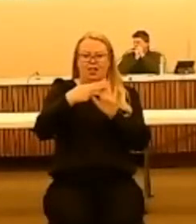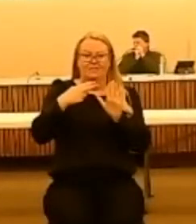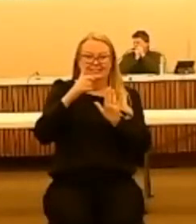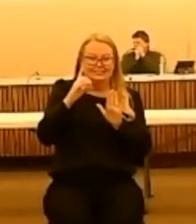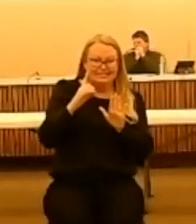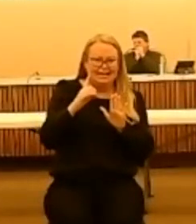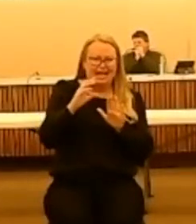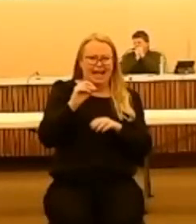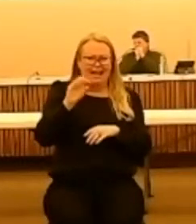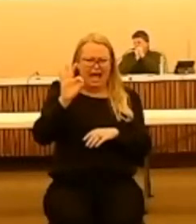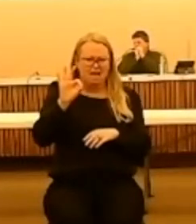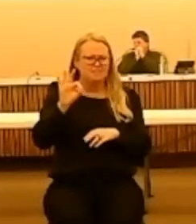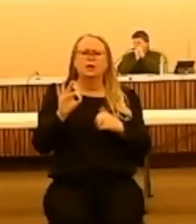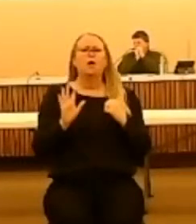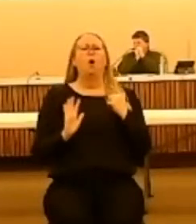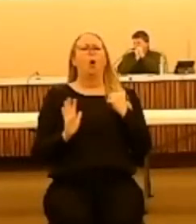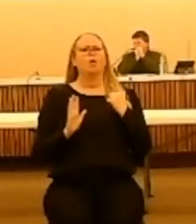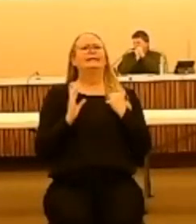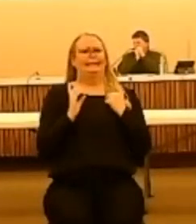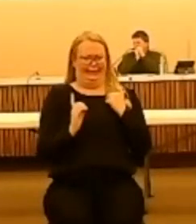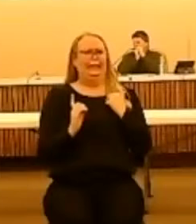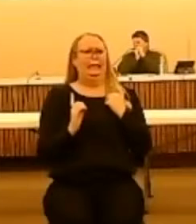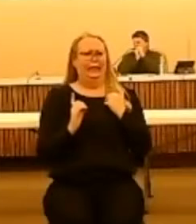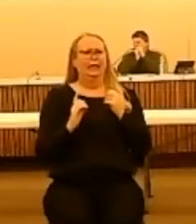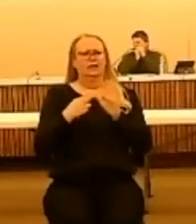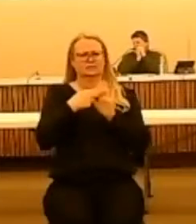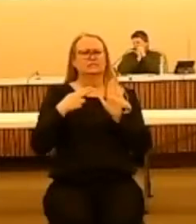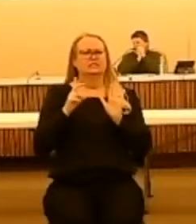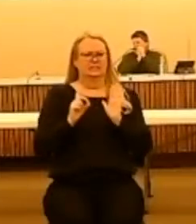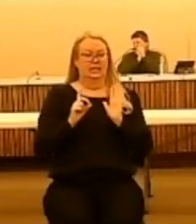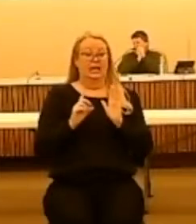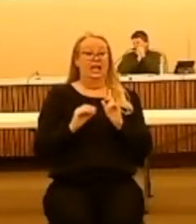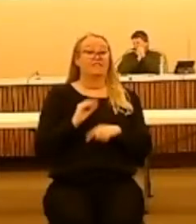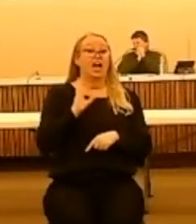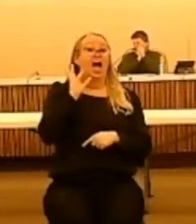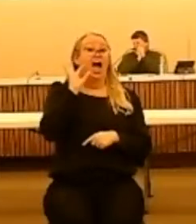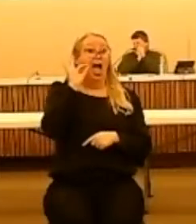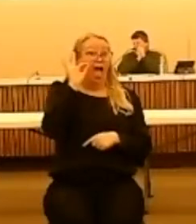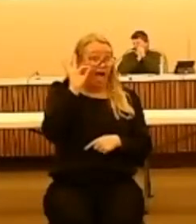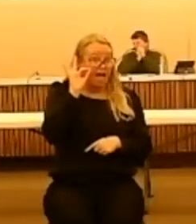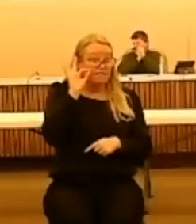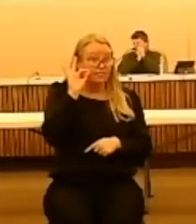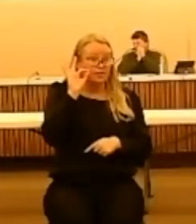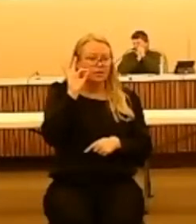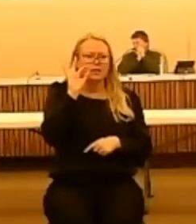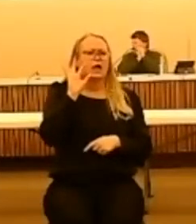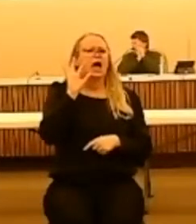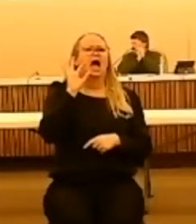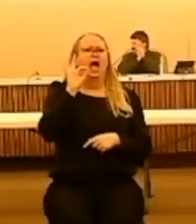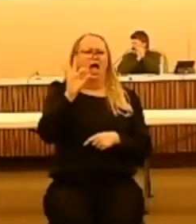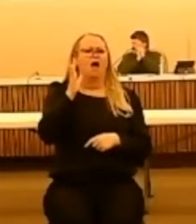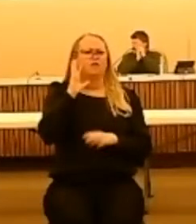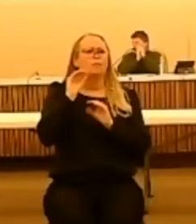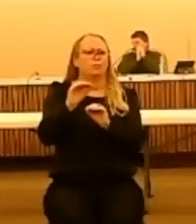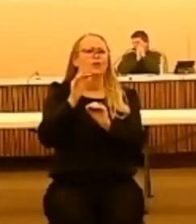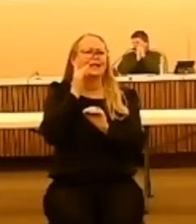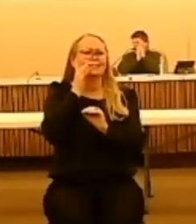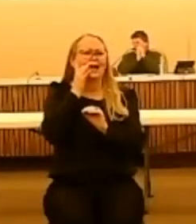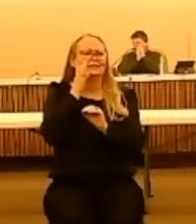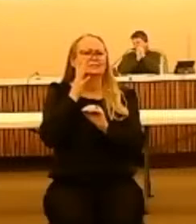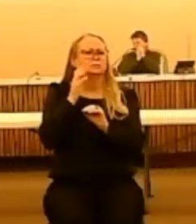know it went to D. I don't think it went to F, because if it went to F, the county would commit to doing control. Some more